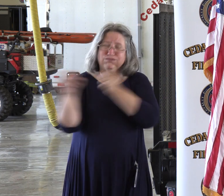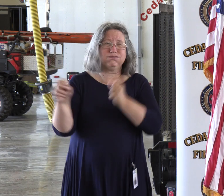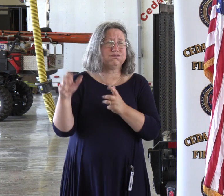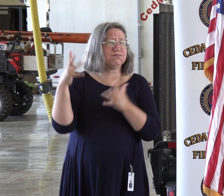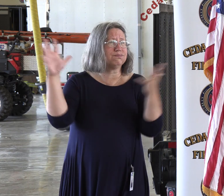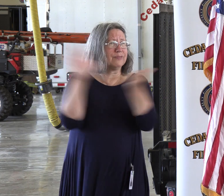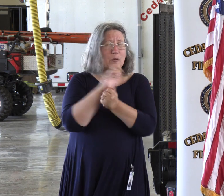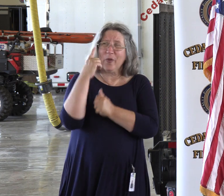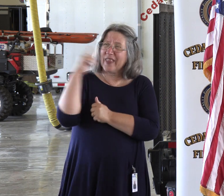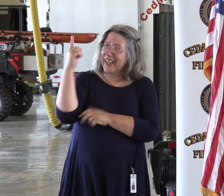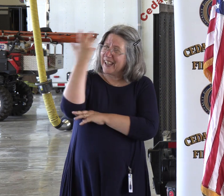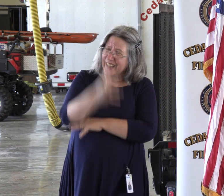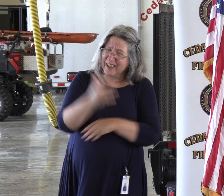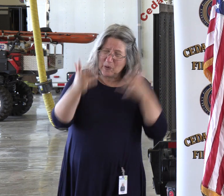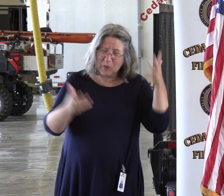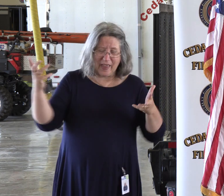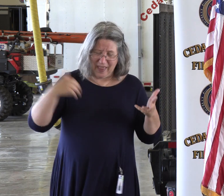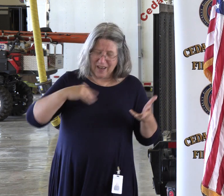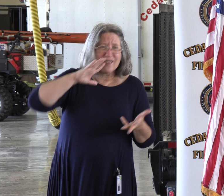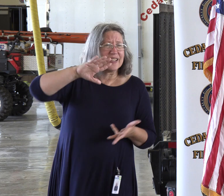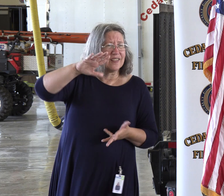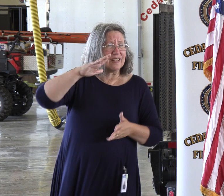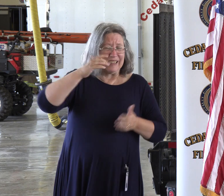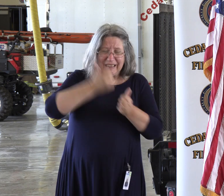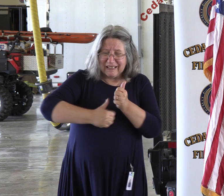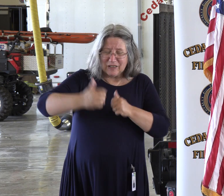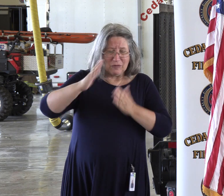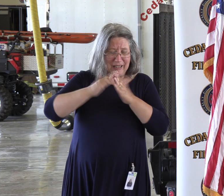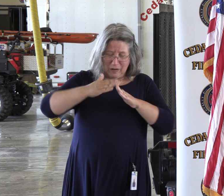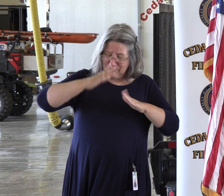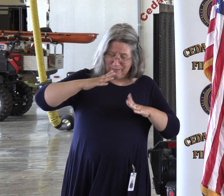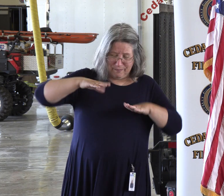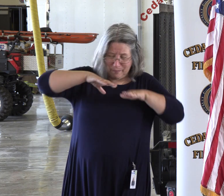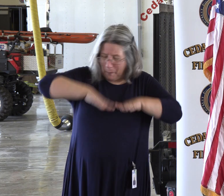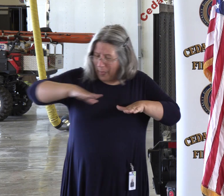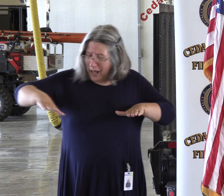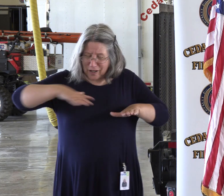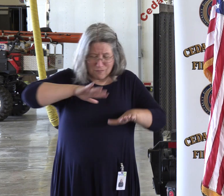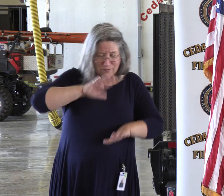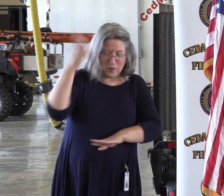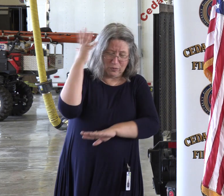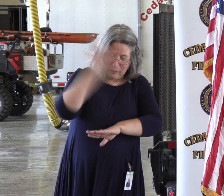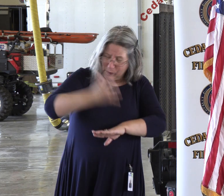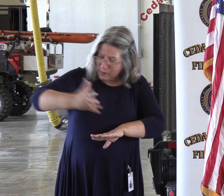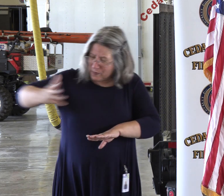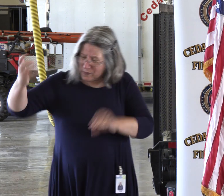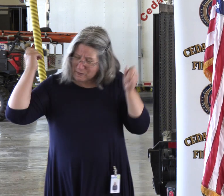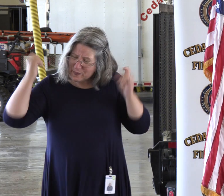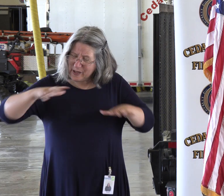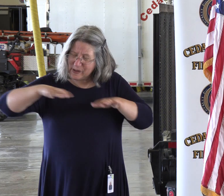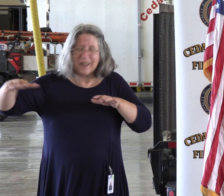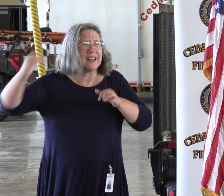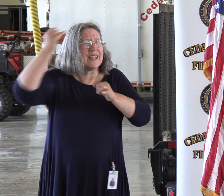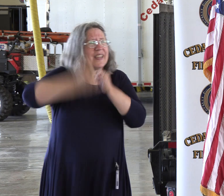tons of debris that are taken out of a block or blocks of the city, you just got everything just to get there. And like I said, it's the last parts